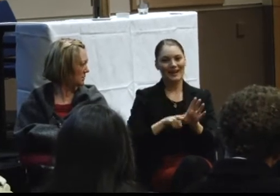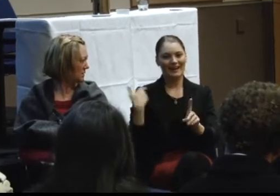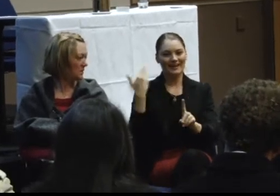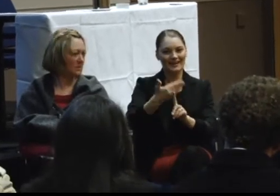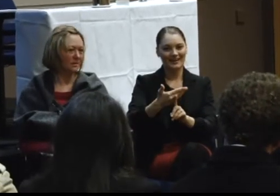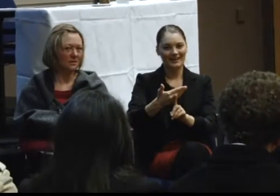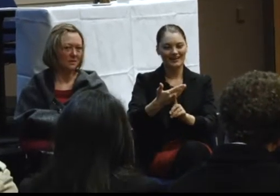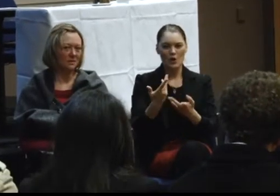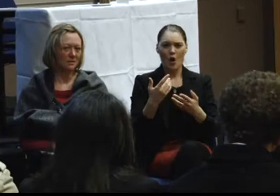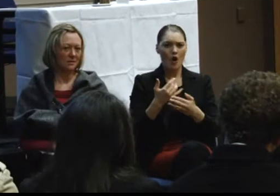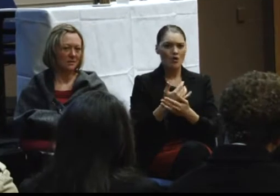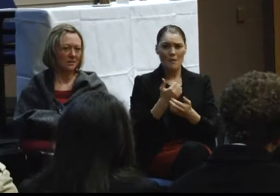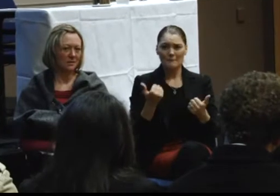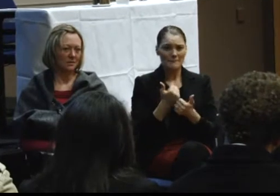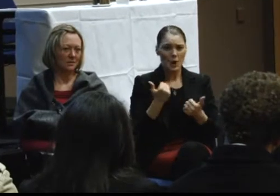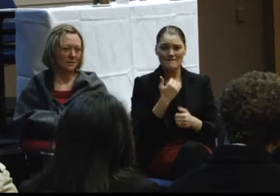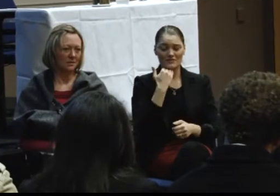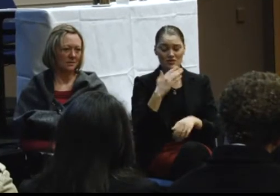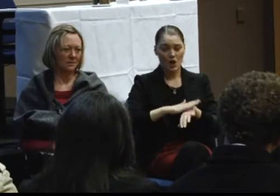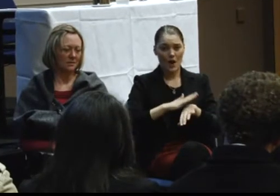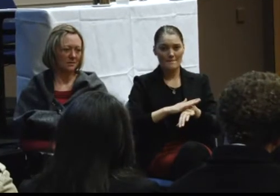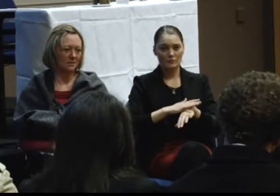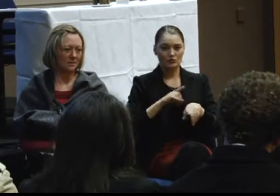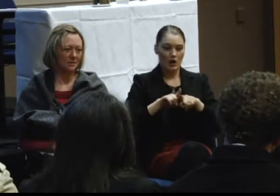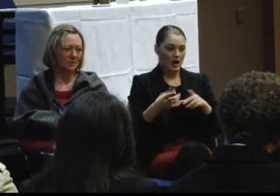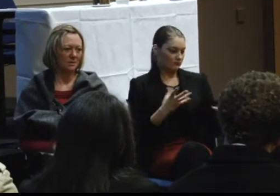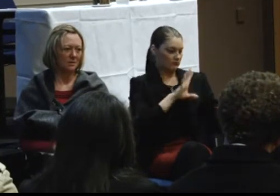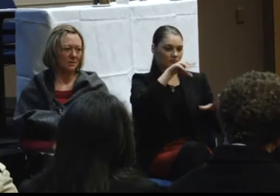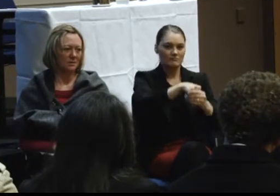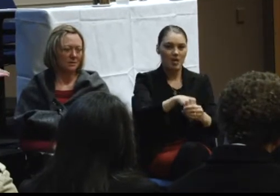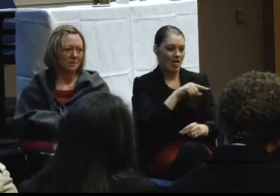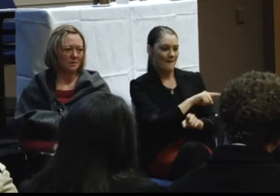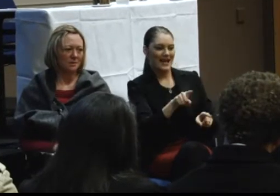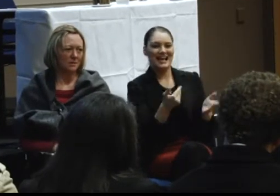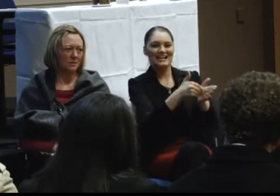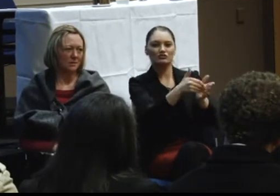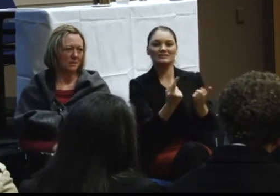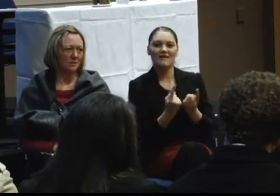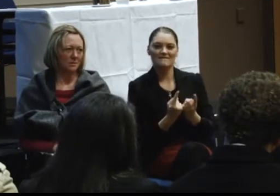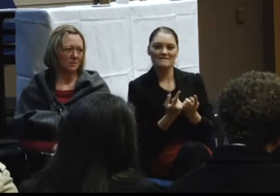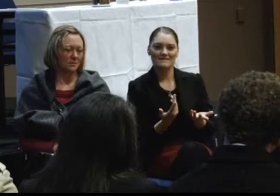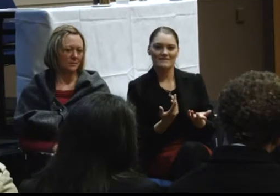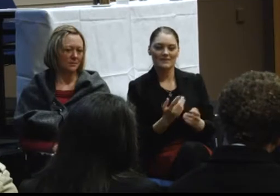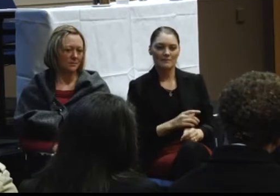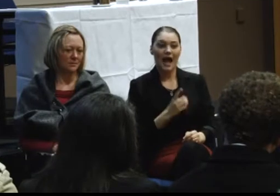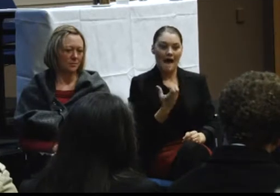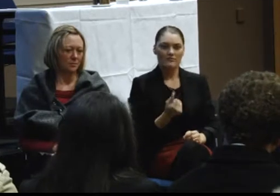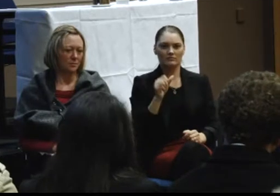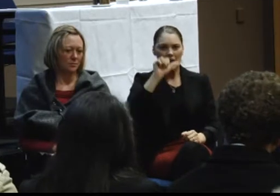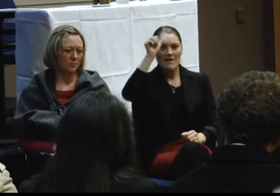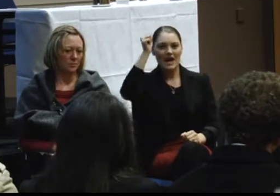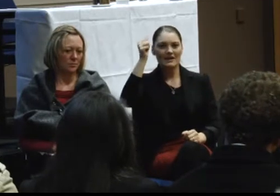lot of time to get into the other great stuff that we would rather be doing. And yes, there are innovative teachers that can